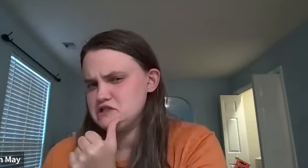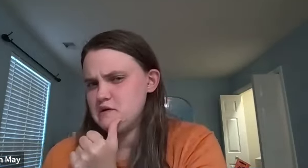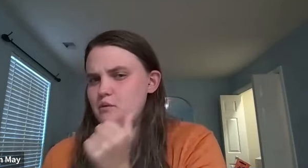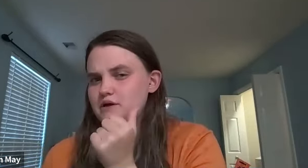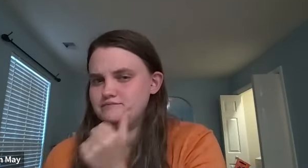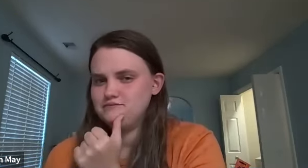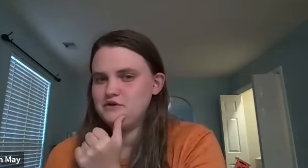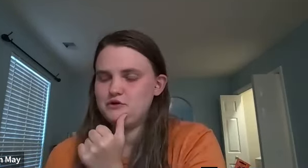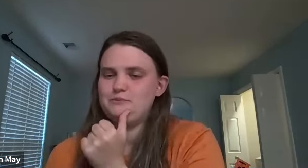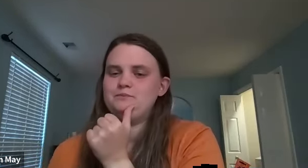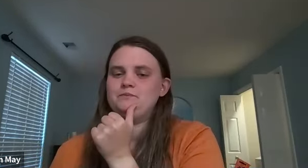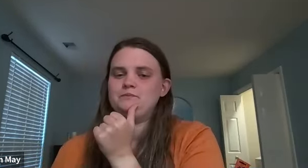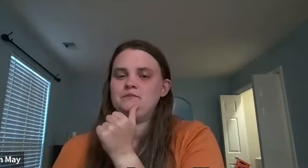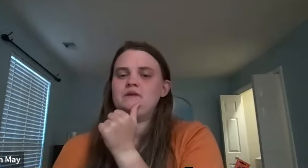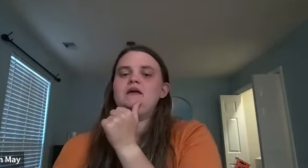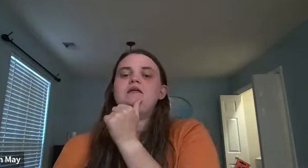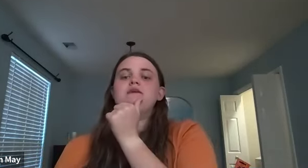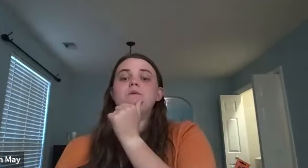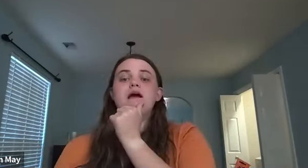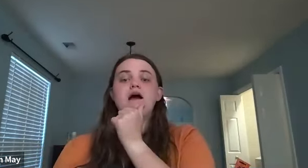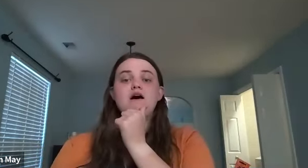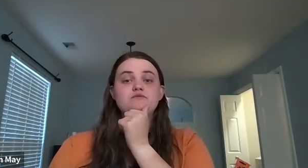small one, girl. Then we have